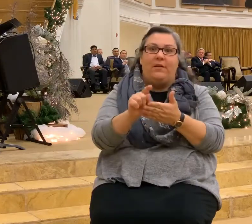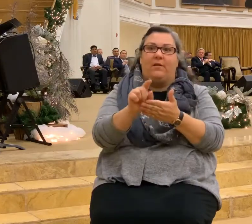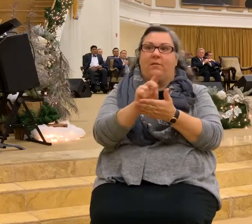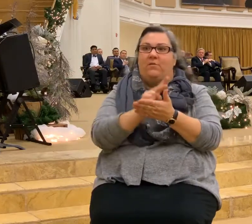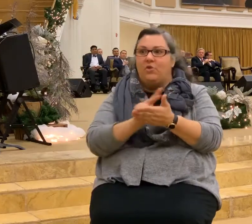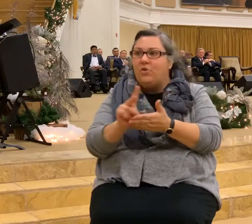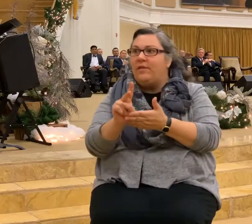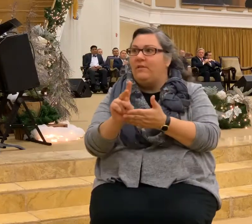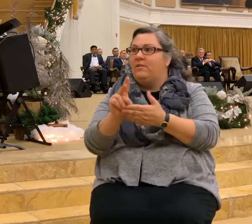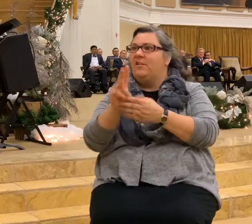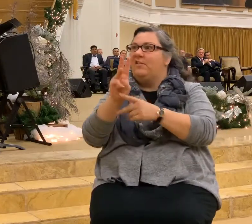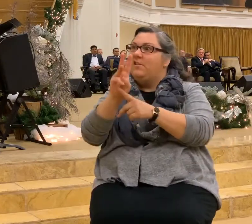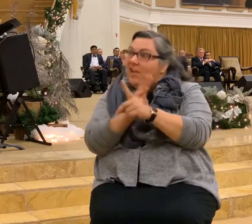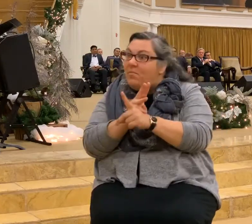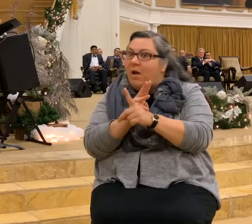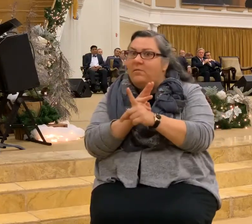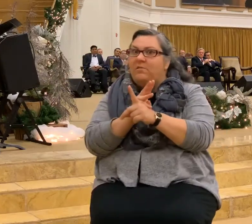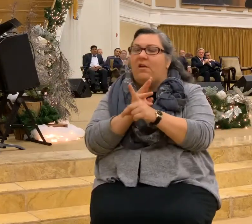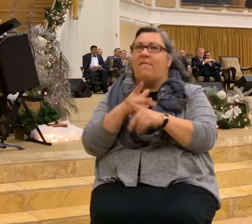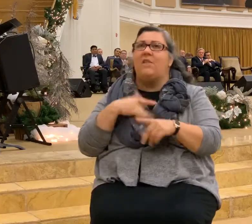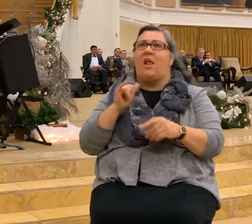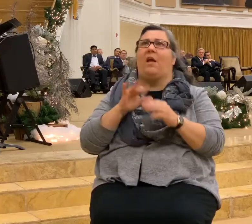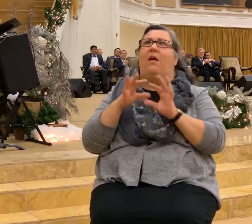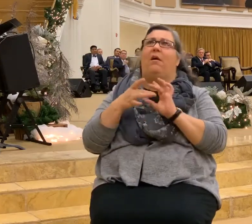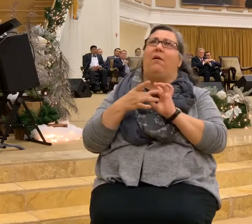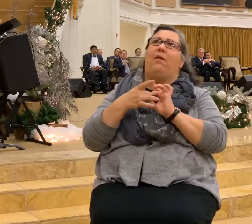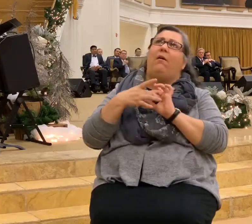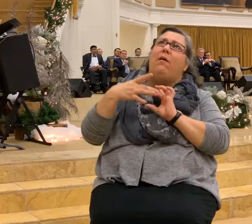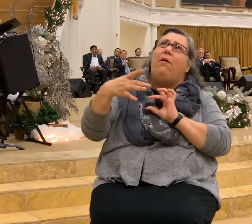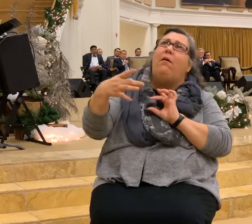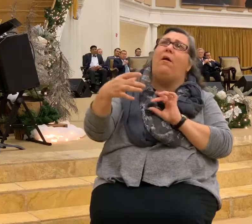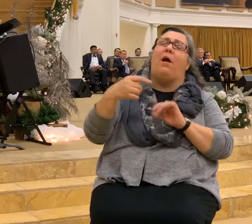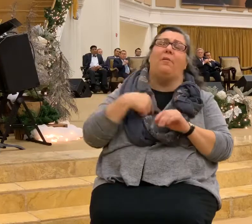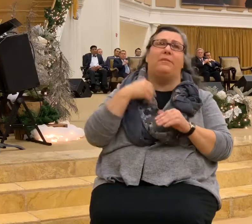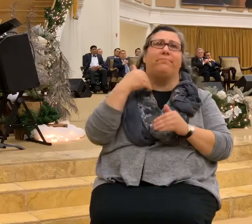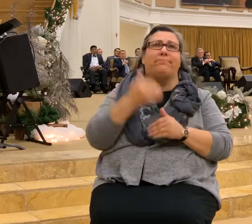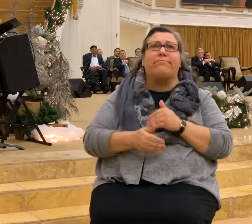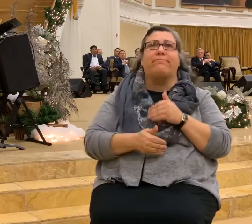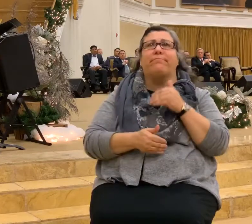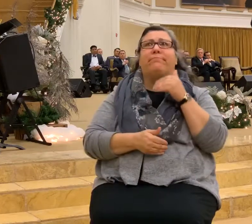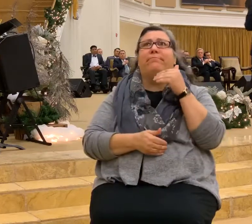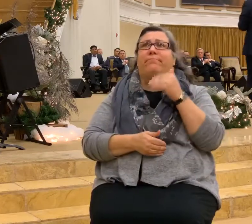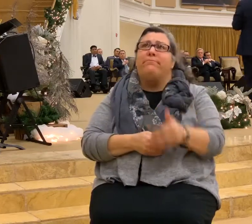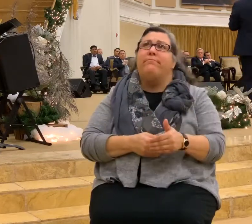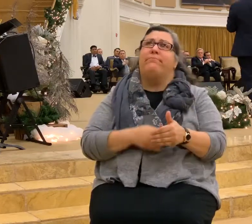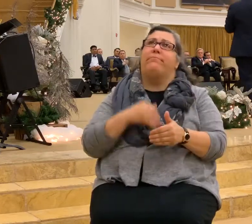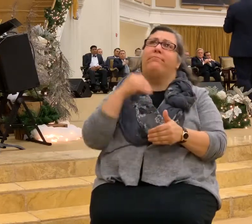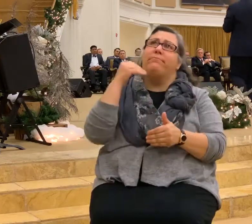6 months. And we just feel like we're plodding through living for God.